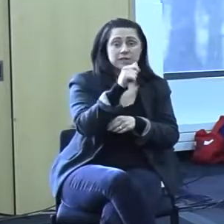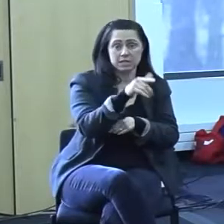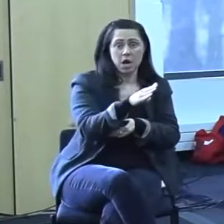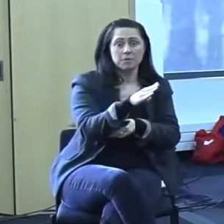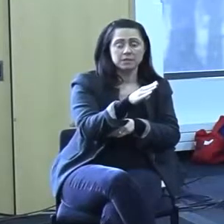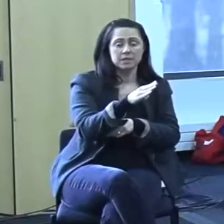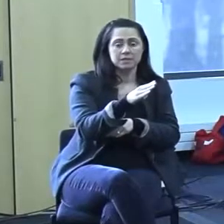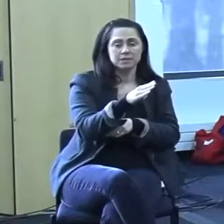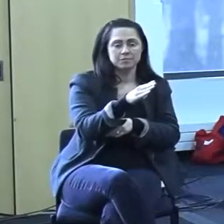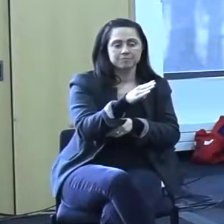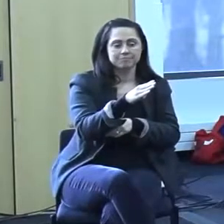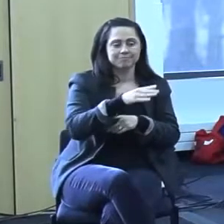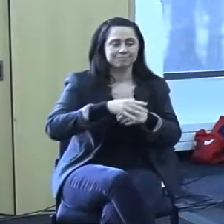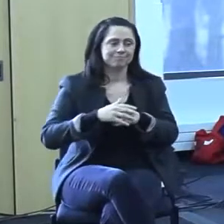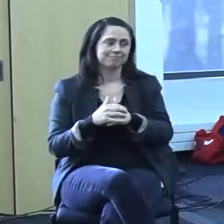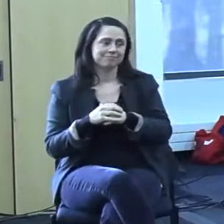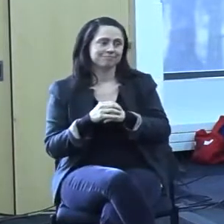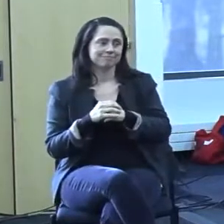Club.